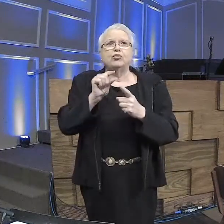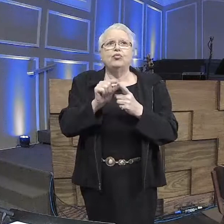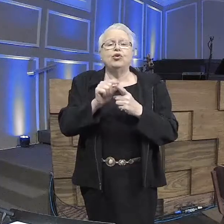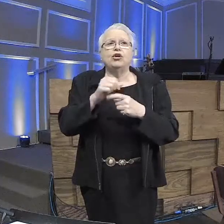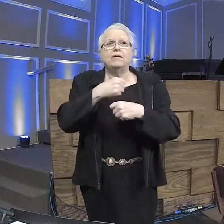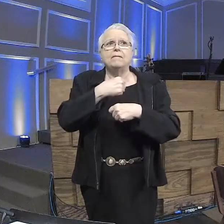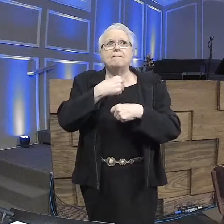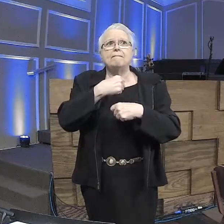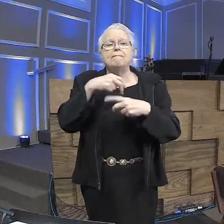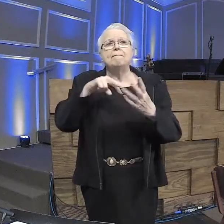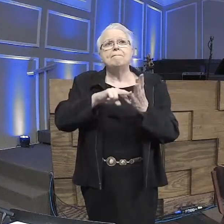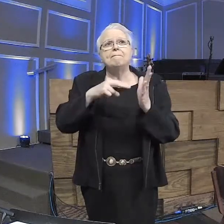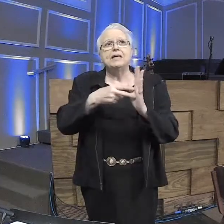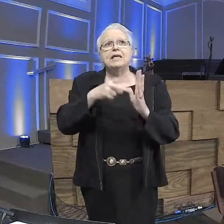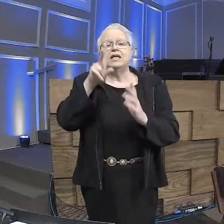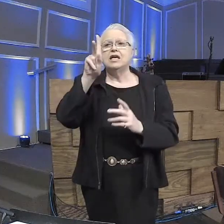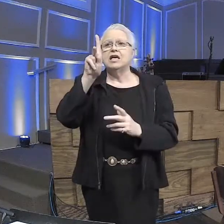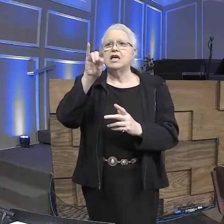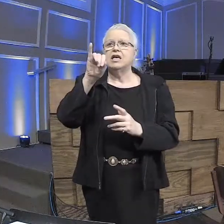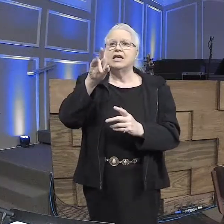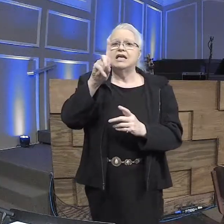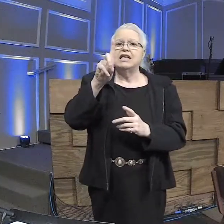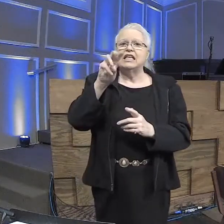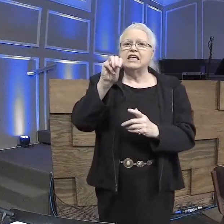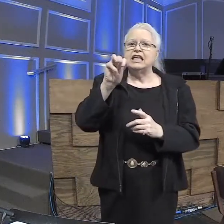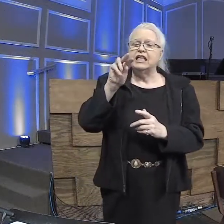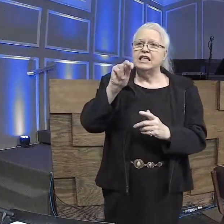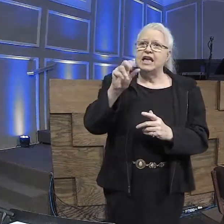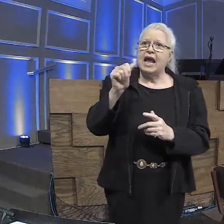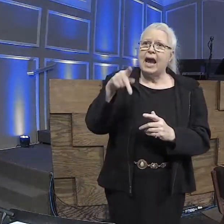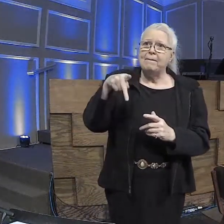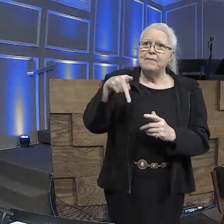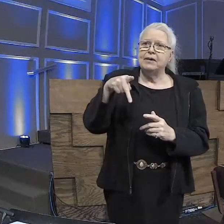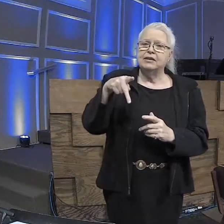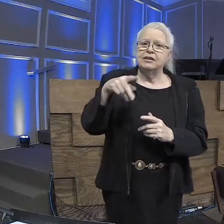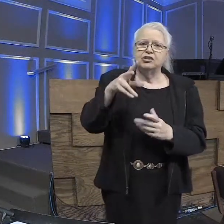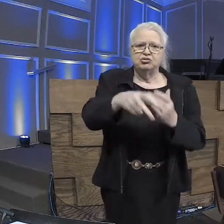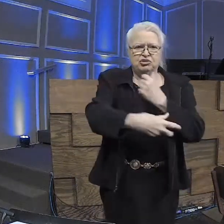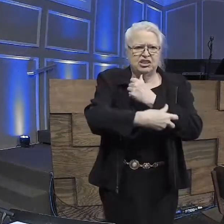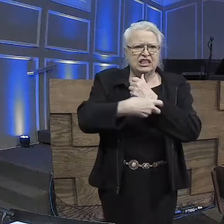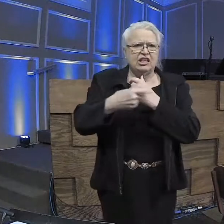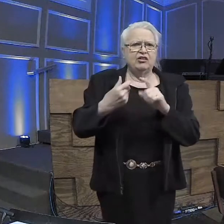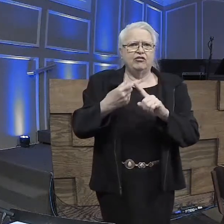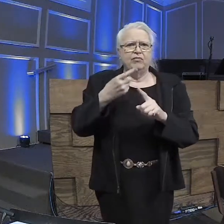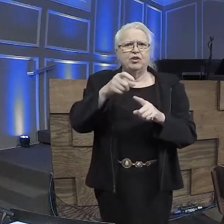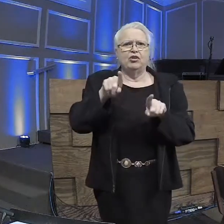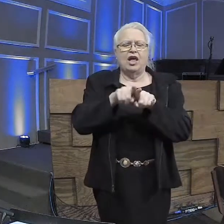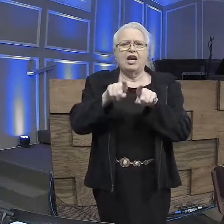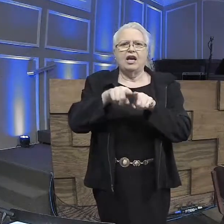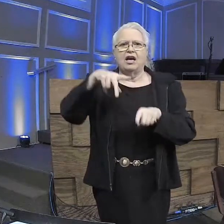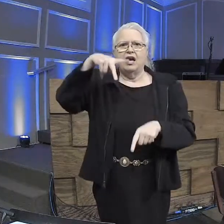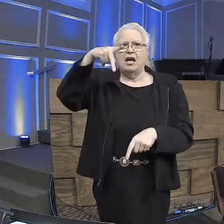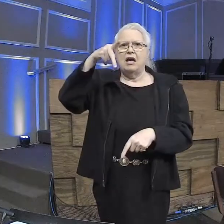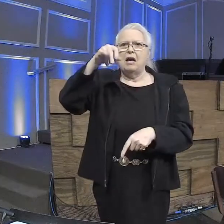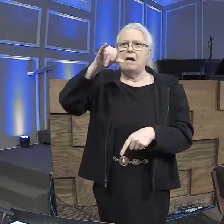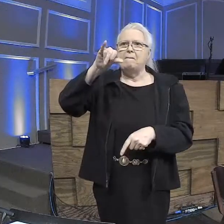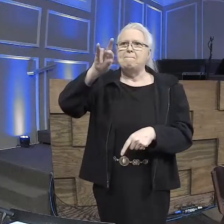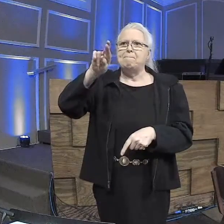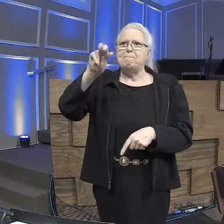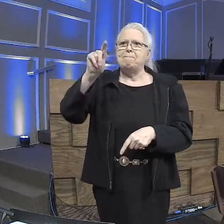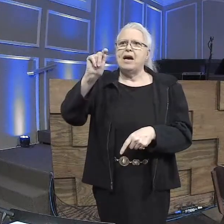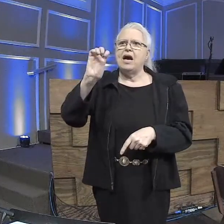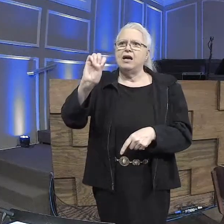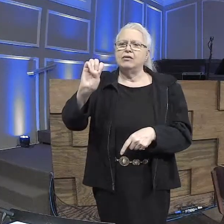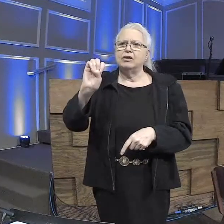carry you off, to plunder you as a pirate would commandeer a ship on the high seas. You know, one of the callings that